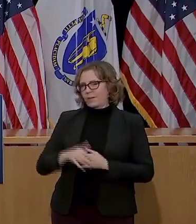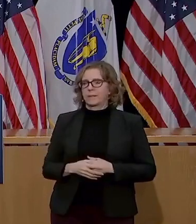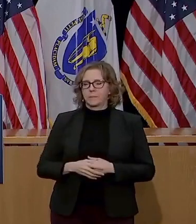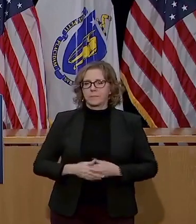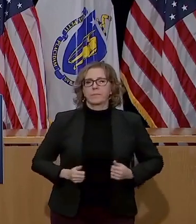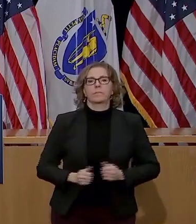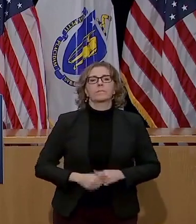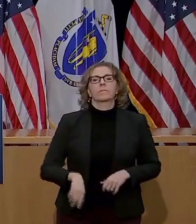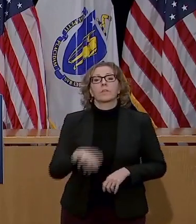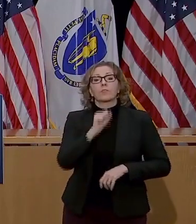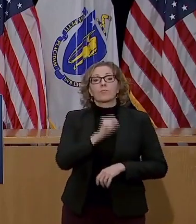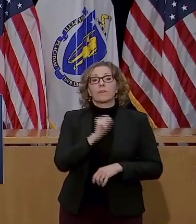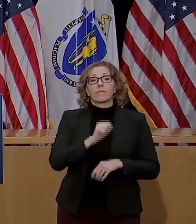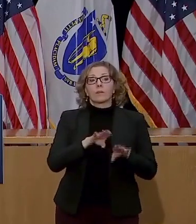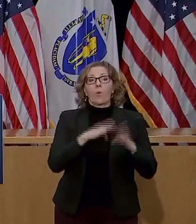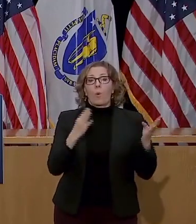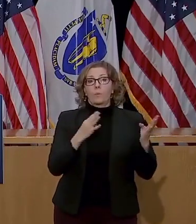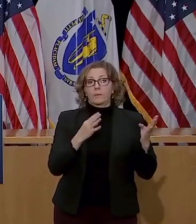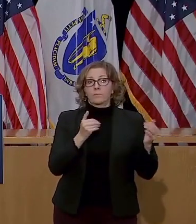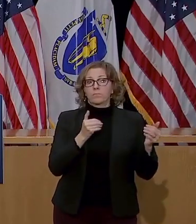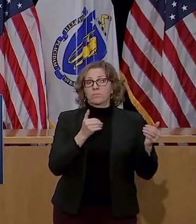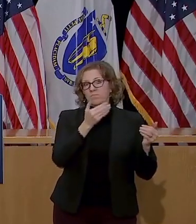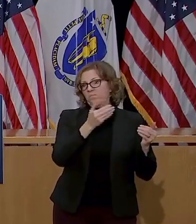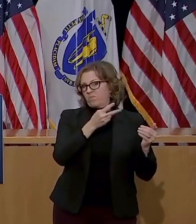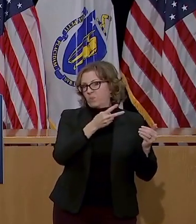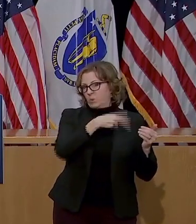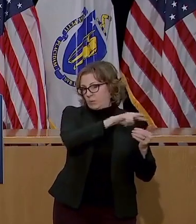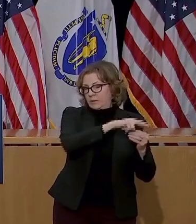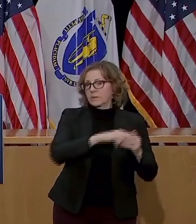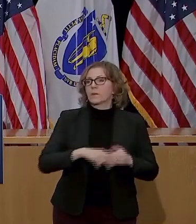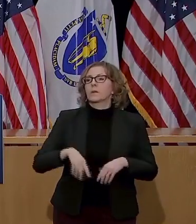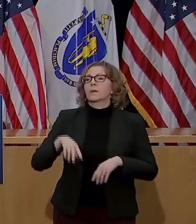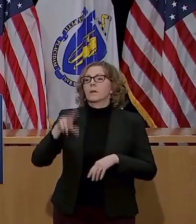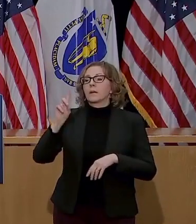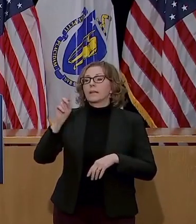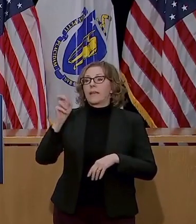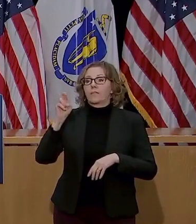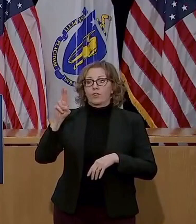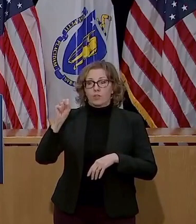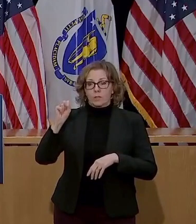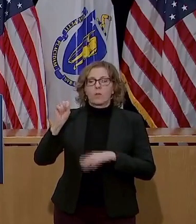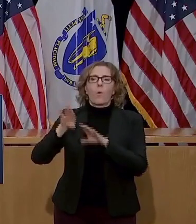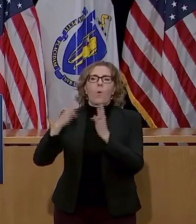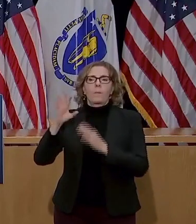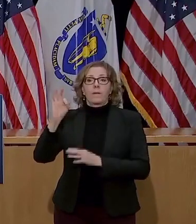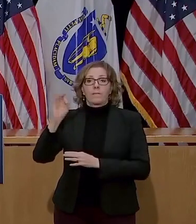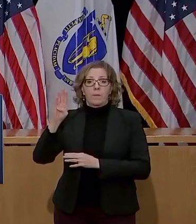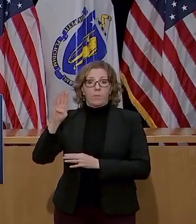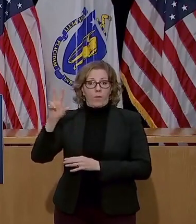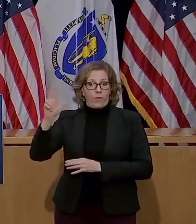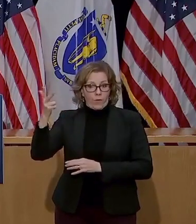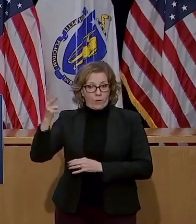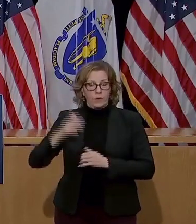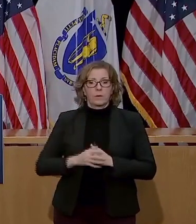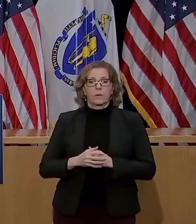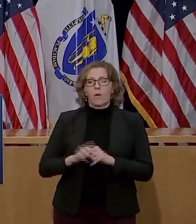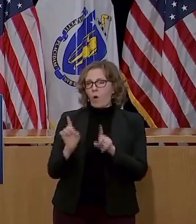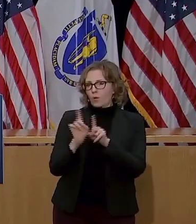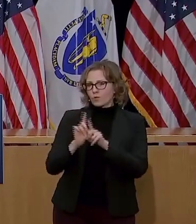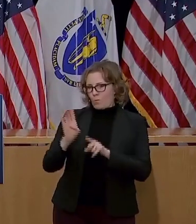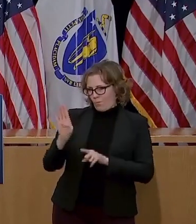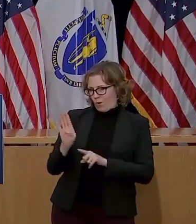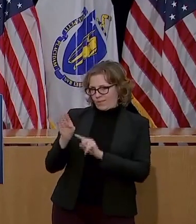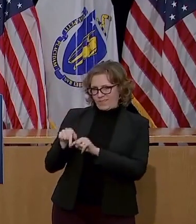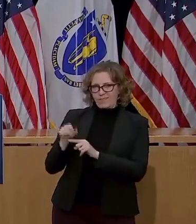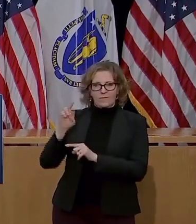February 3rd at the Doubletree Hilton Hotel. And in collaboration with the City of Boston, the Reggie Lewis Center will open the first